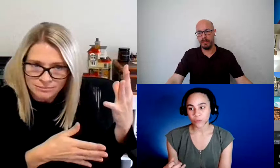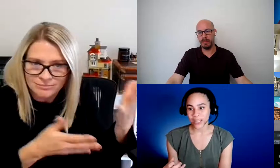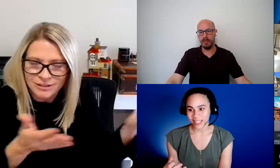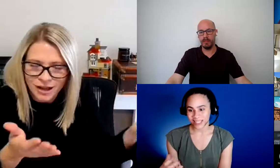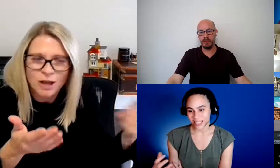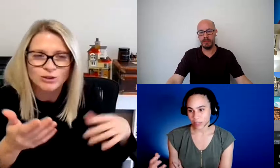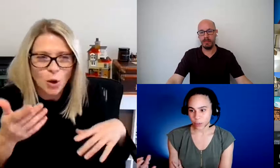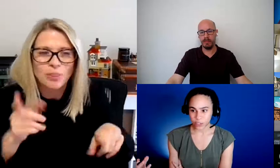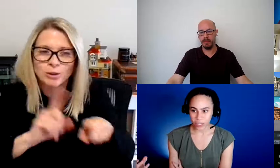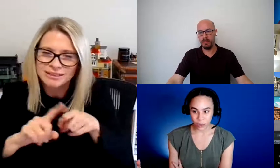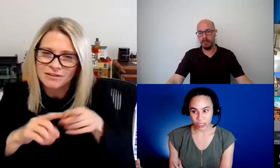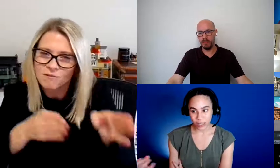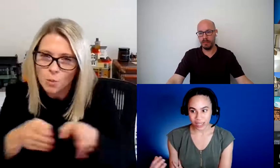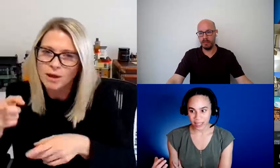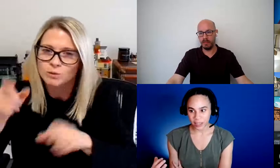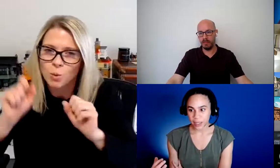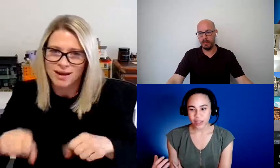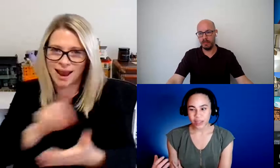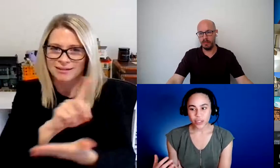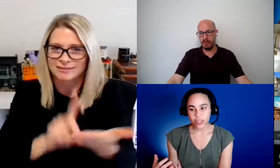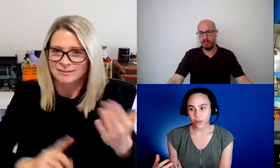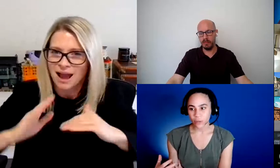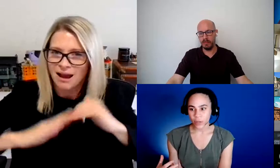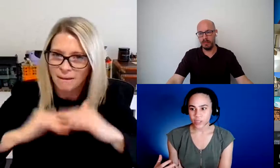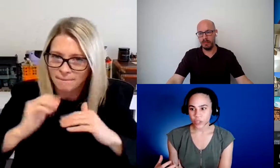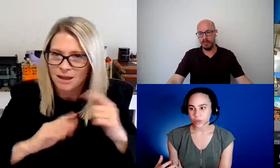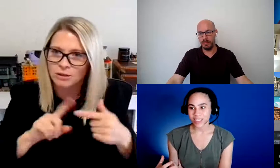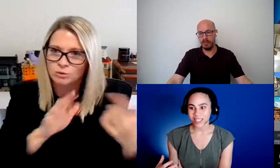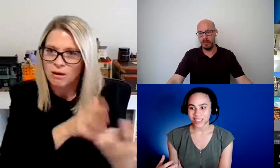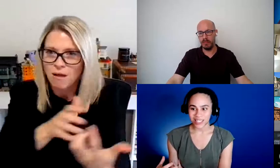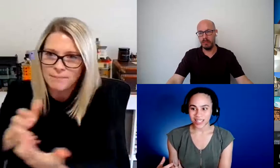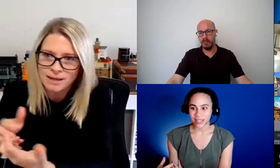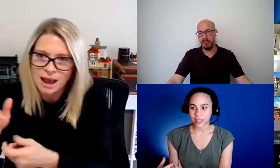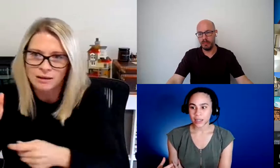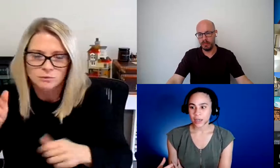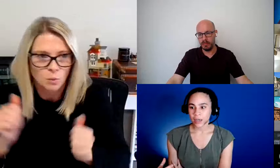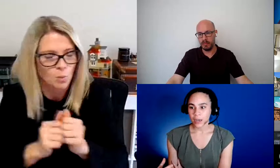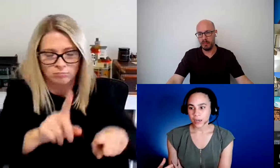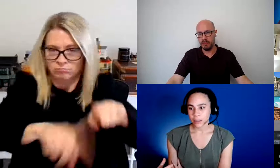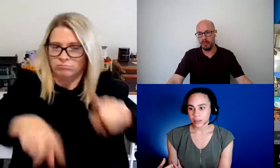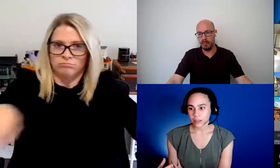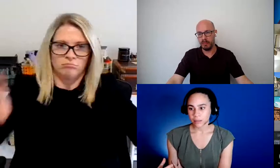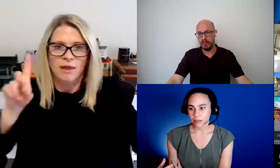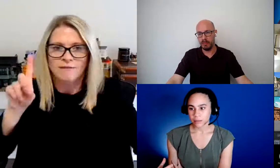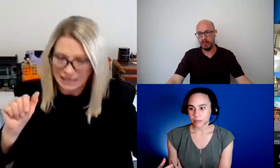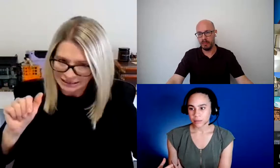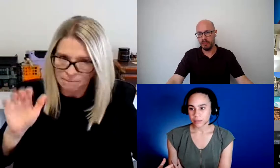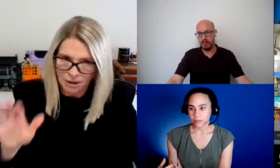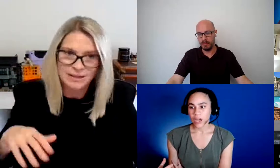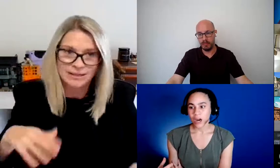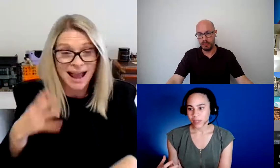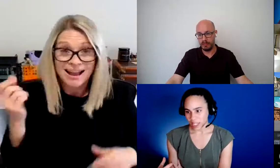if we can't see a person due to lighting, there's different ways where you can design accommodations